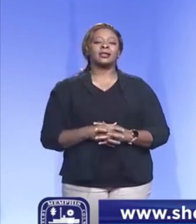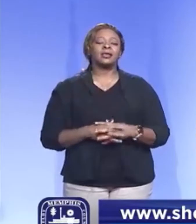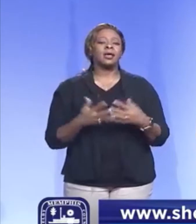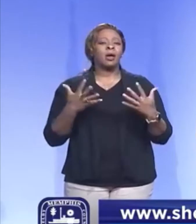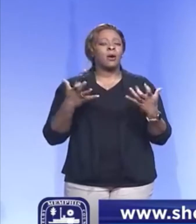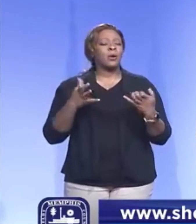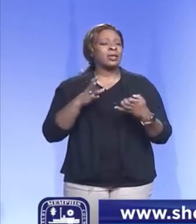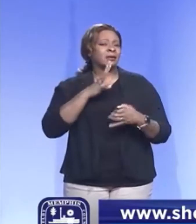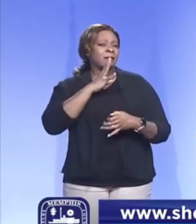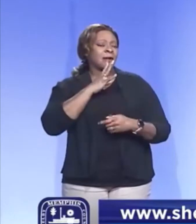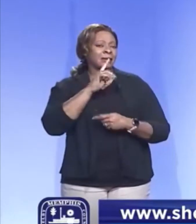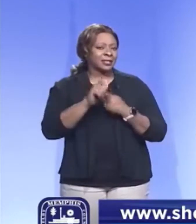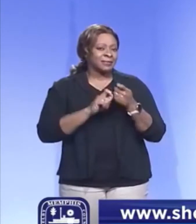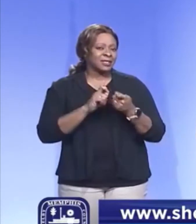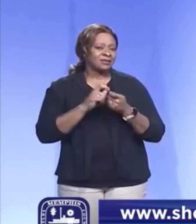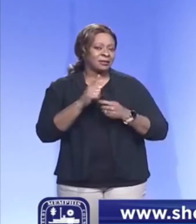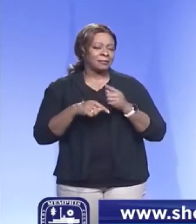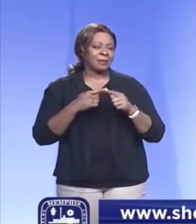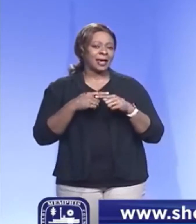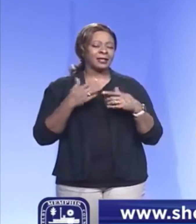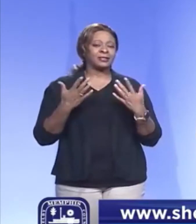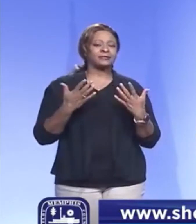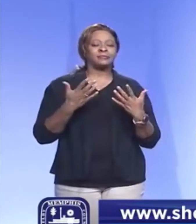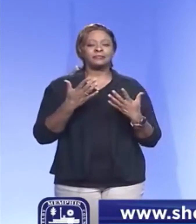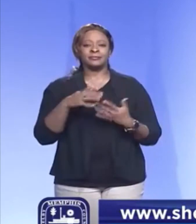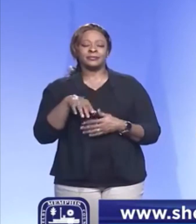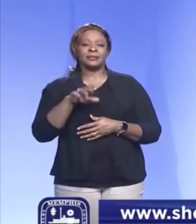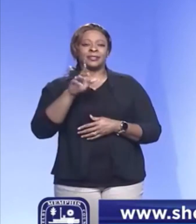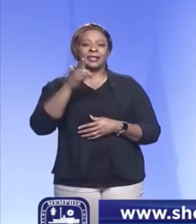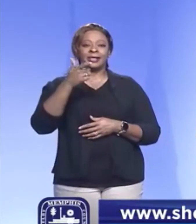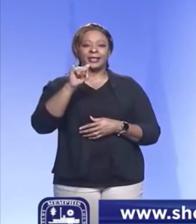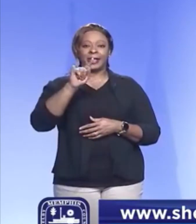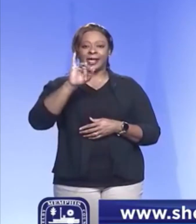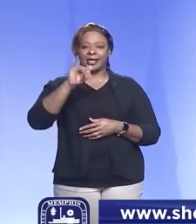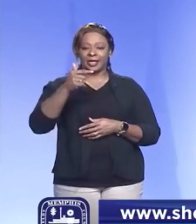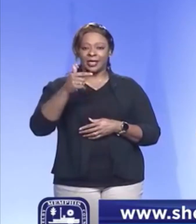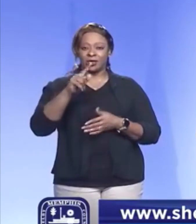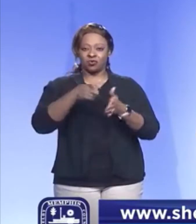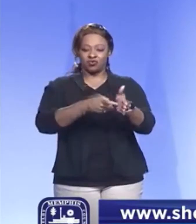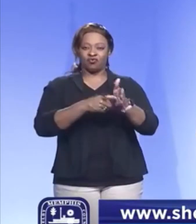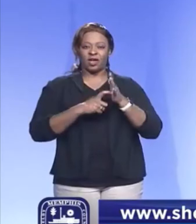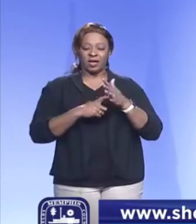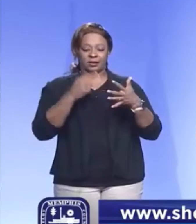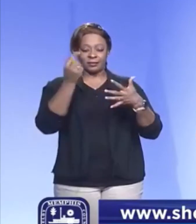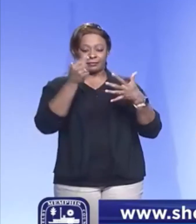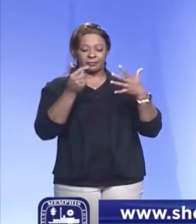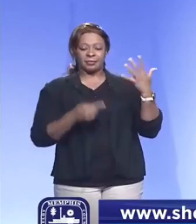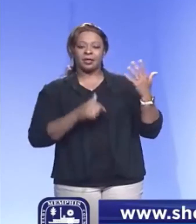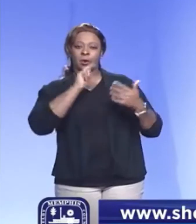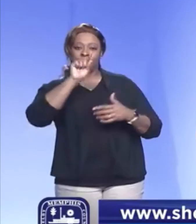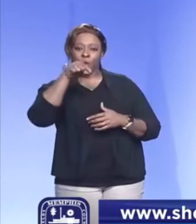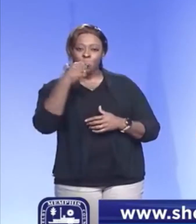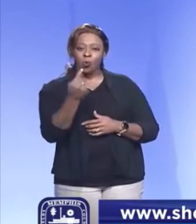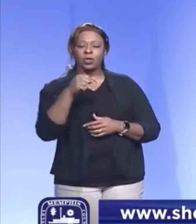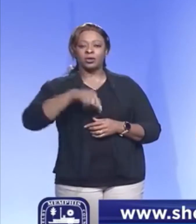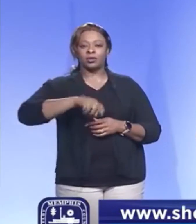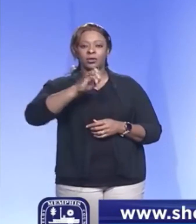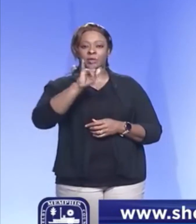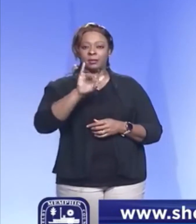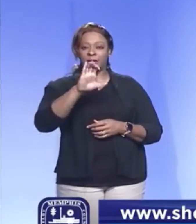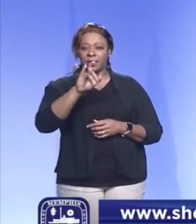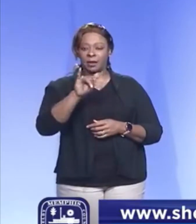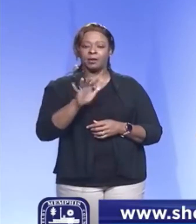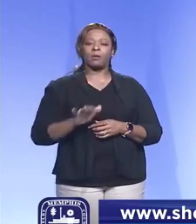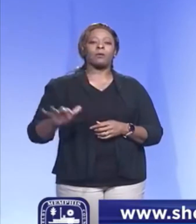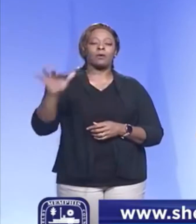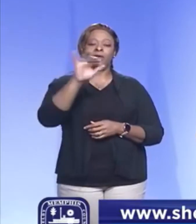speak specifically to some gating criteria, and these are gating criteria that we've looked at not only in Shelby County, but across the